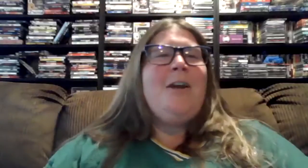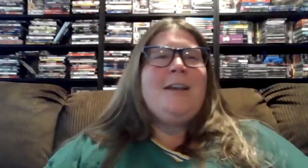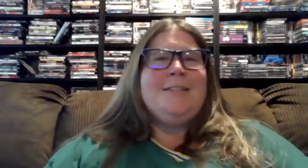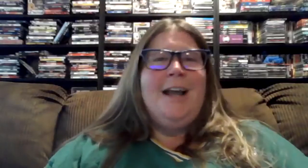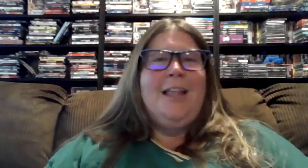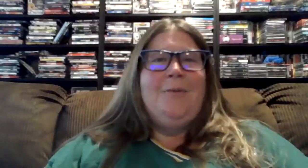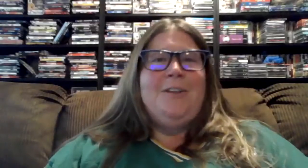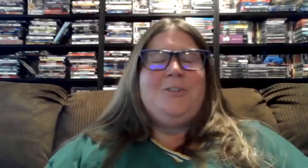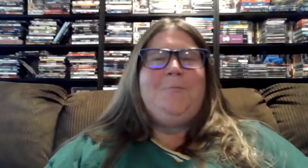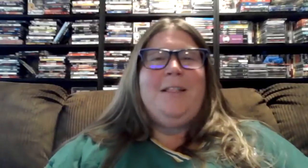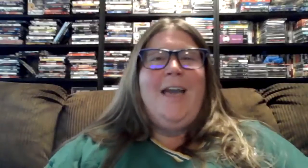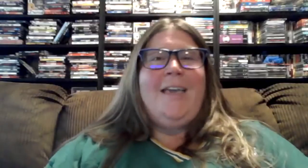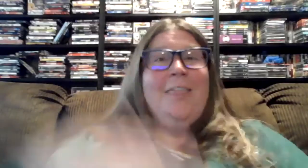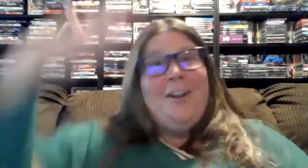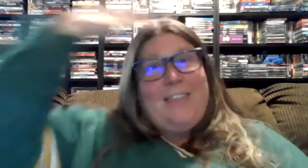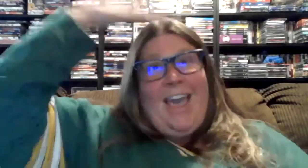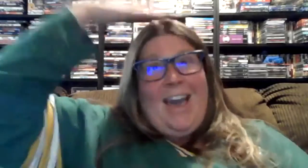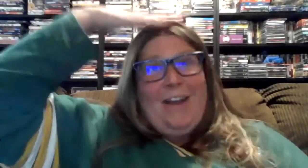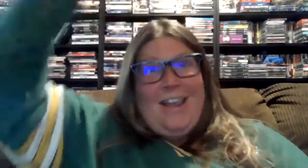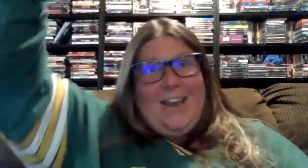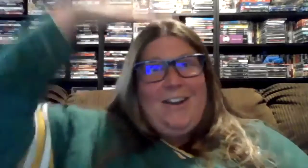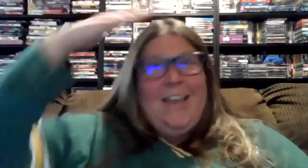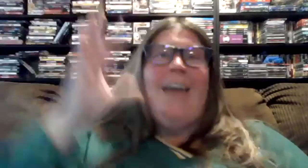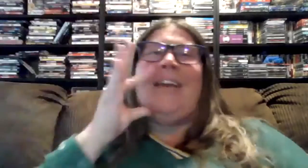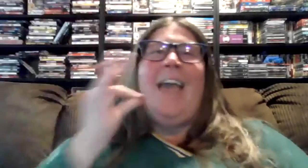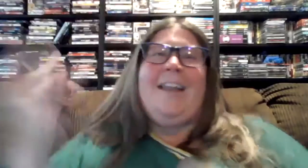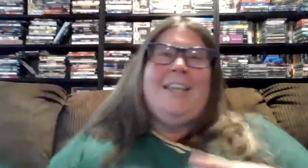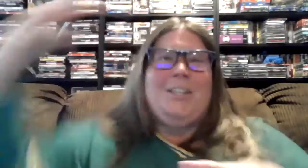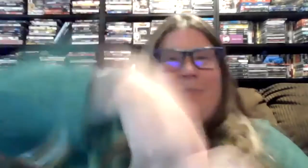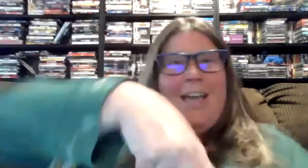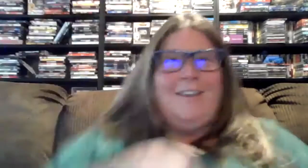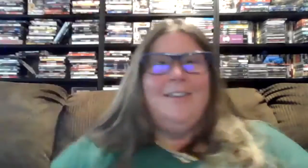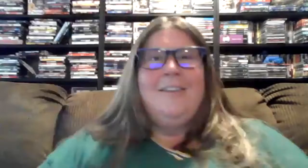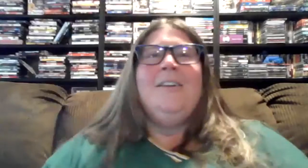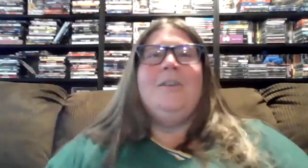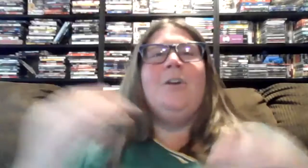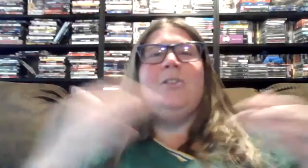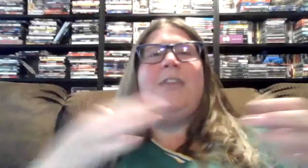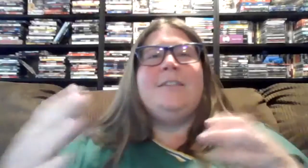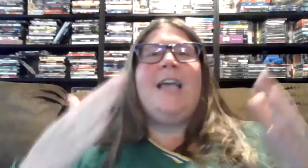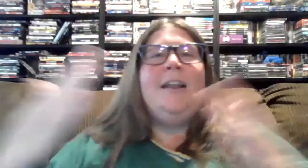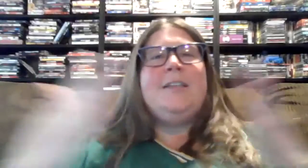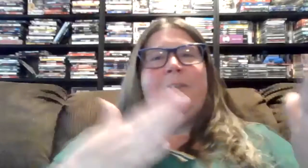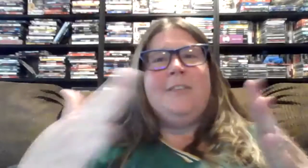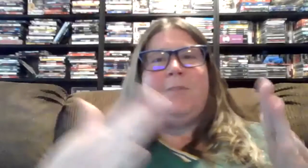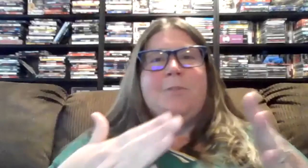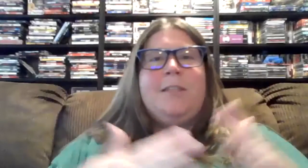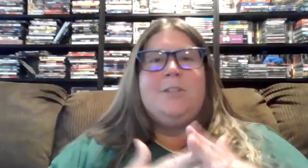American Sign Language, you'd be like, there's a hat right here, and the cat, he jumped in. So that's kind of the difference between the two,